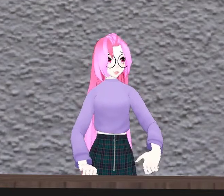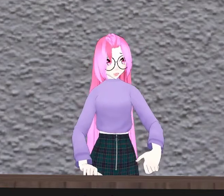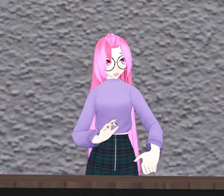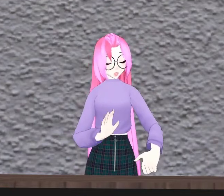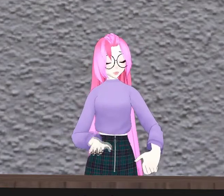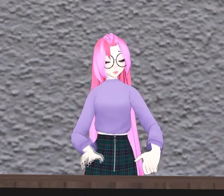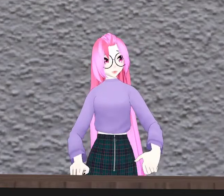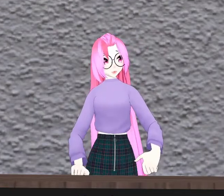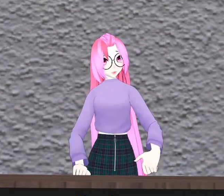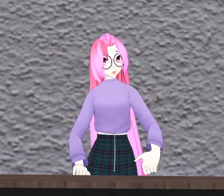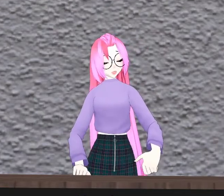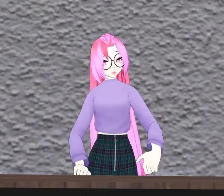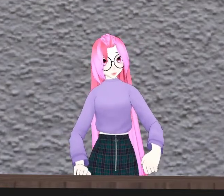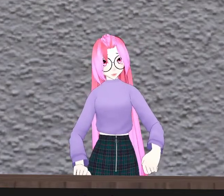Me too. Yeah.